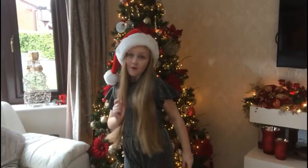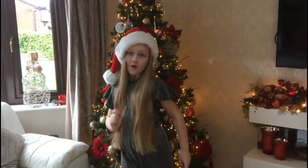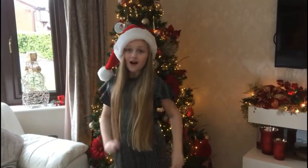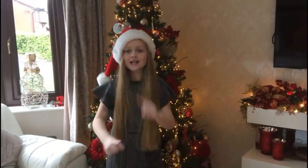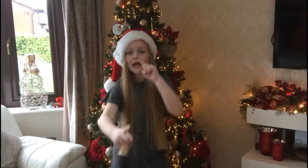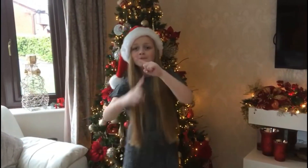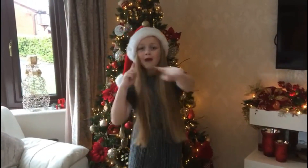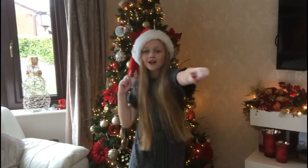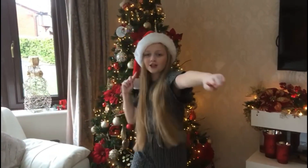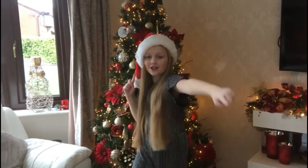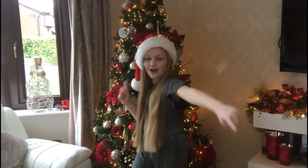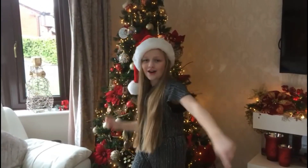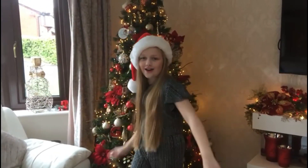special Special